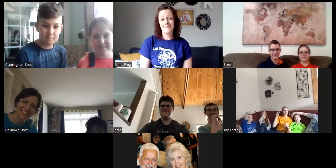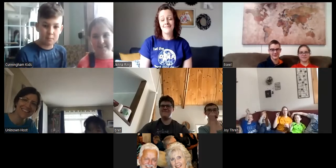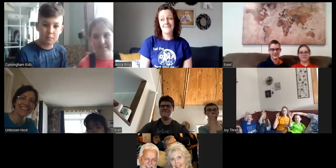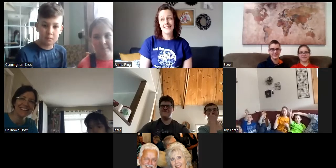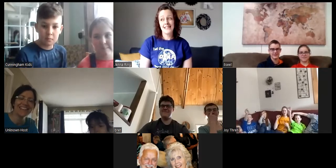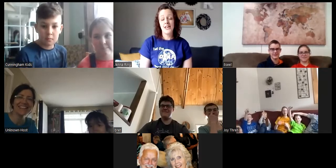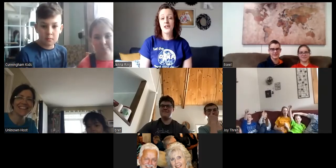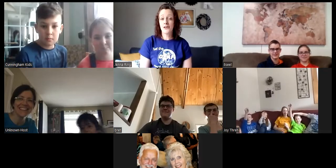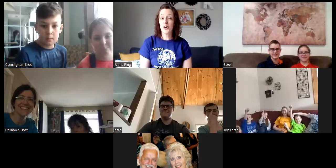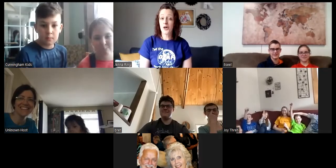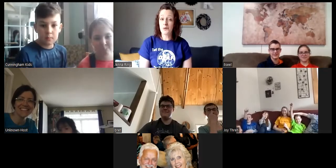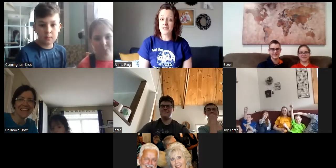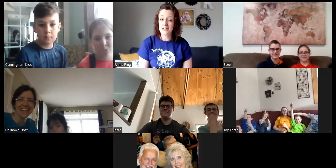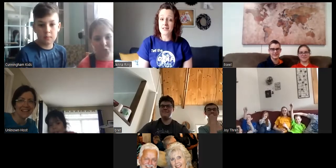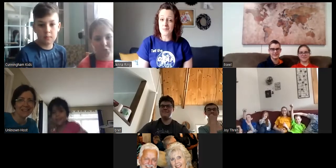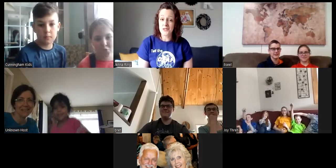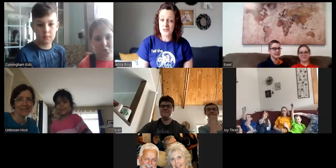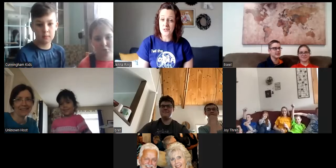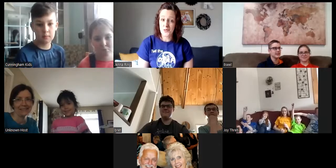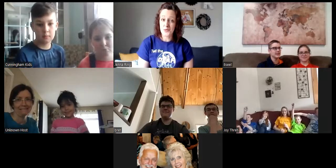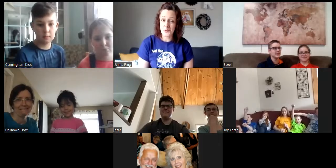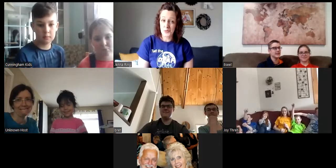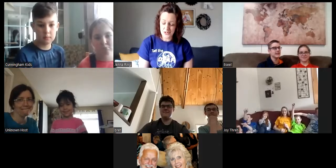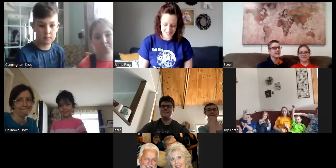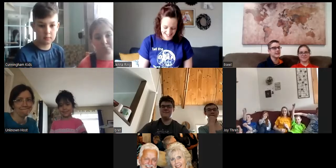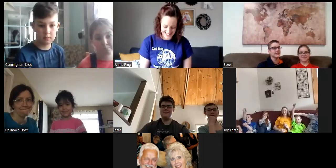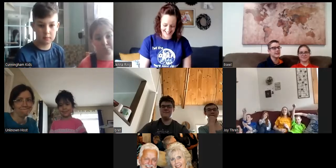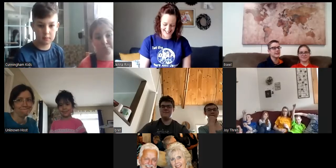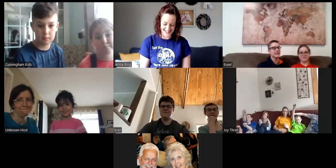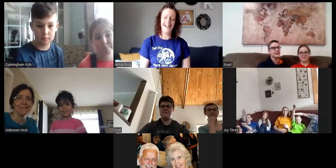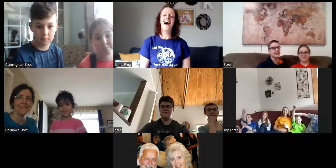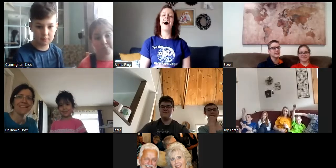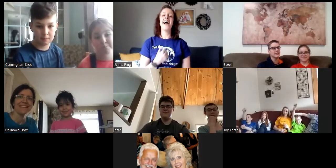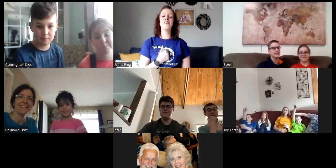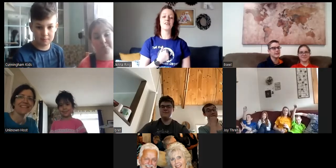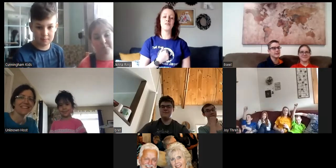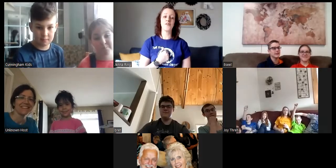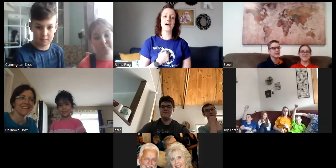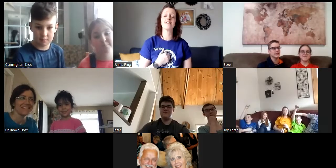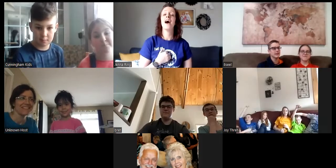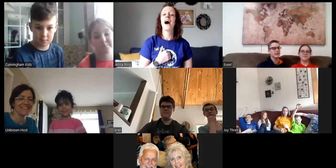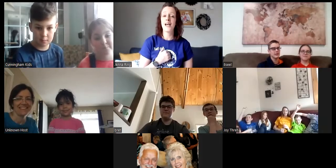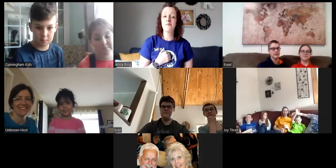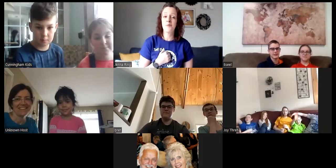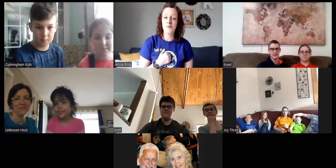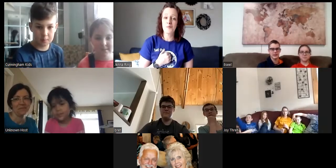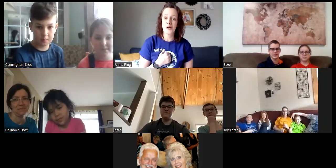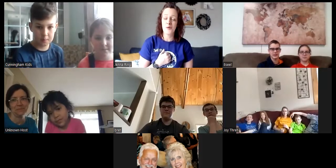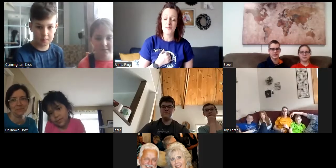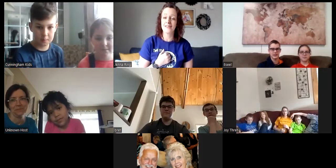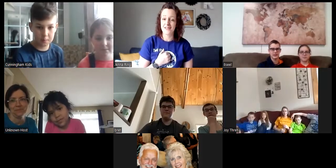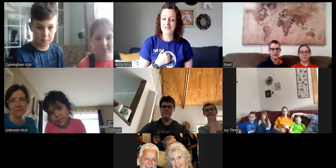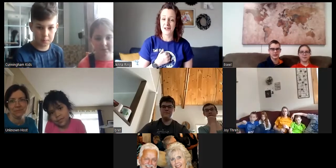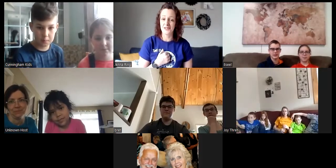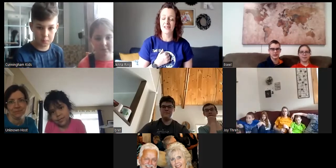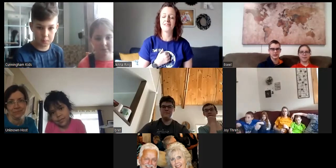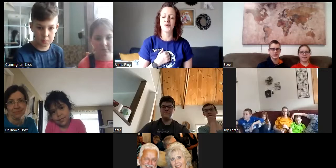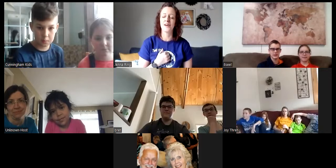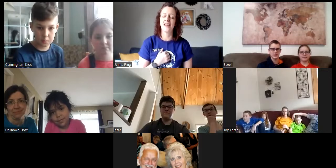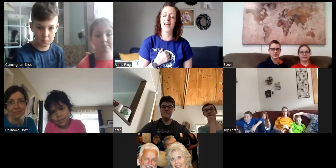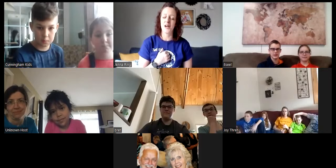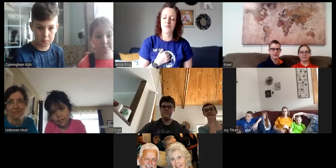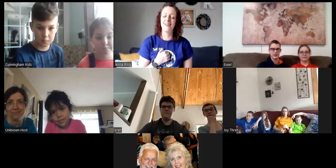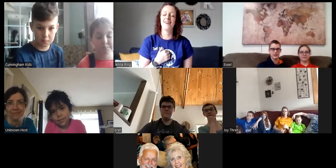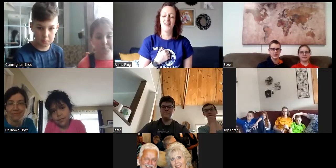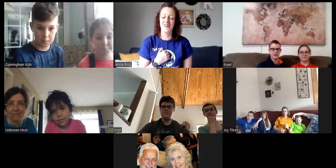But there are always exceptions to those rules. I have to confess, I am probably a woman that does talk a lot.